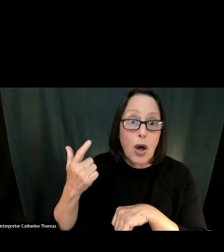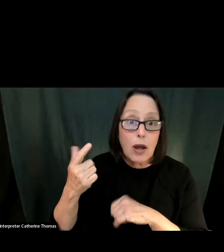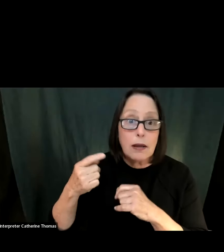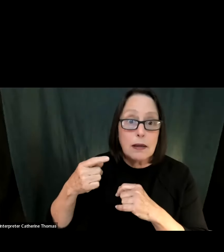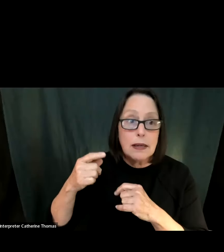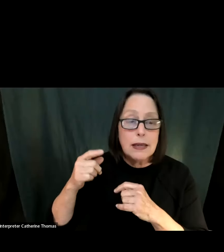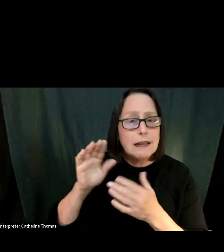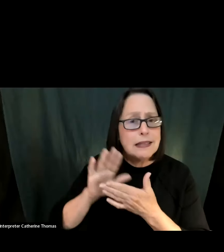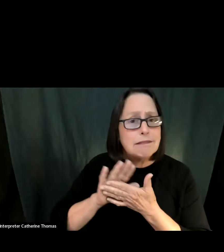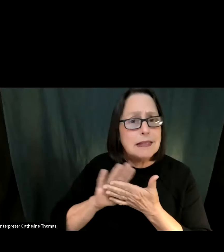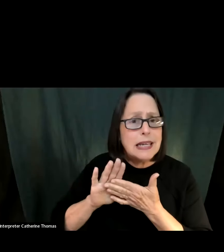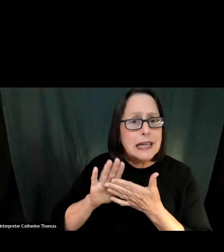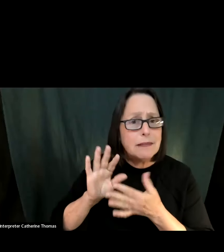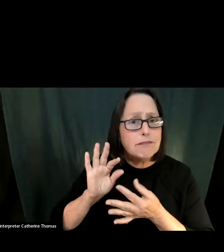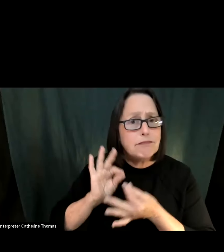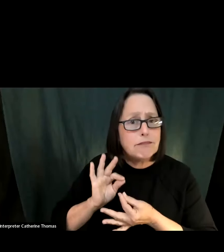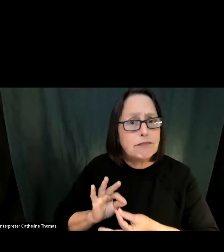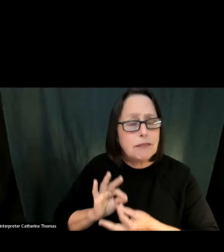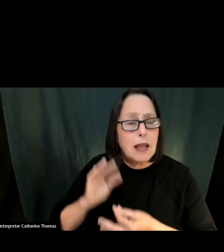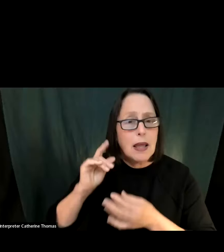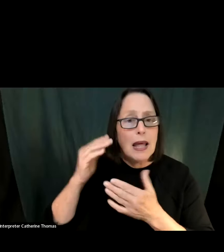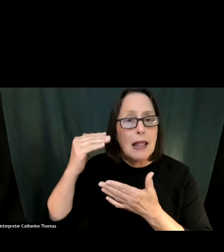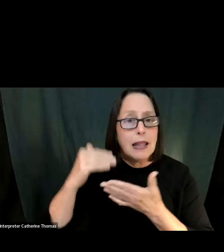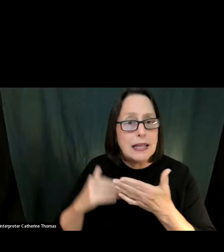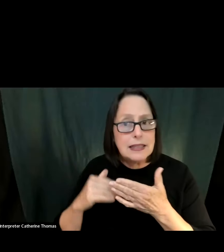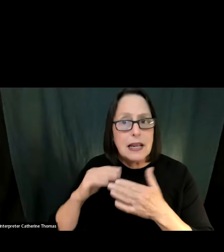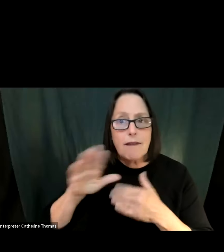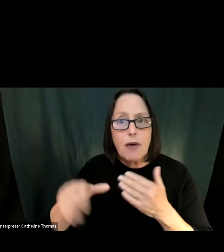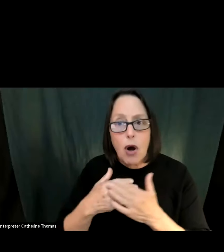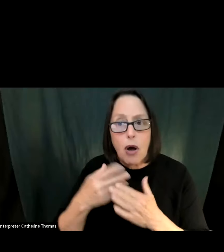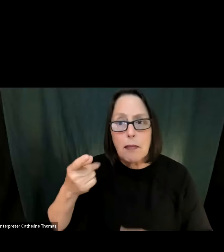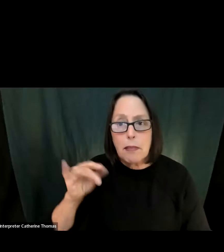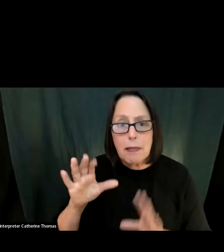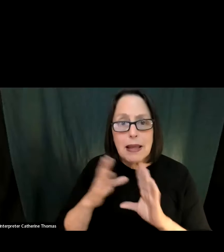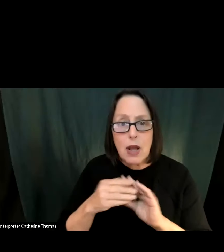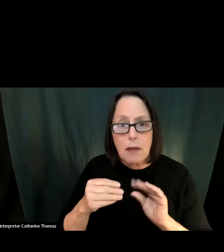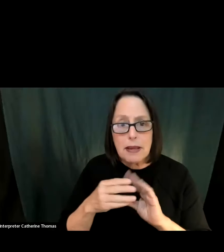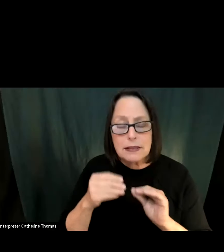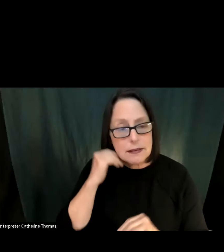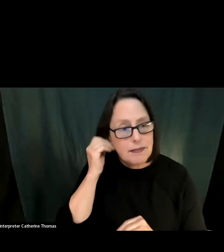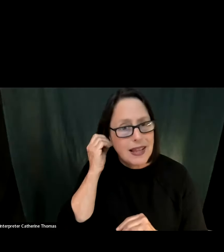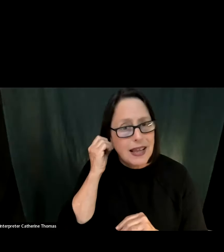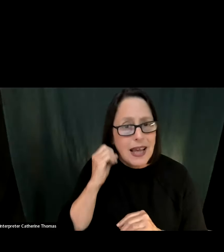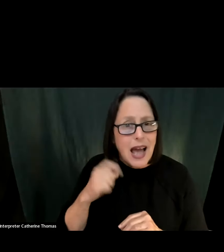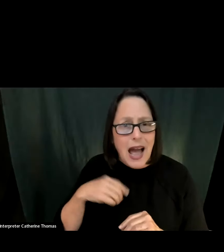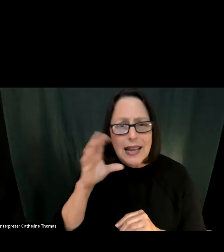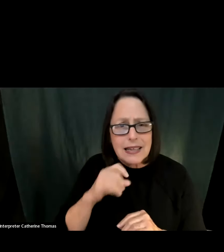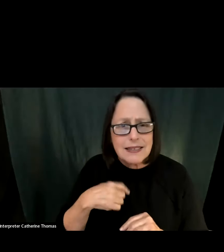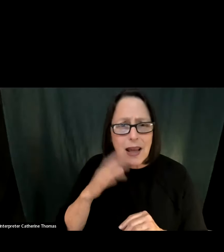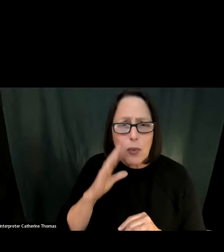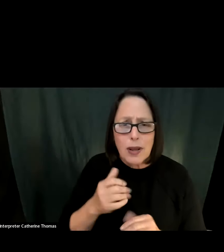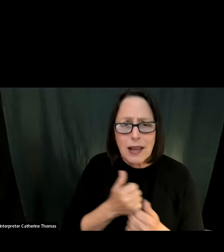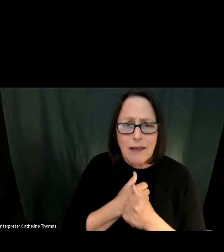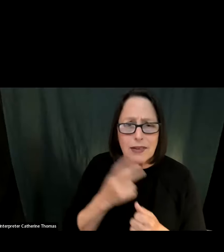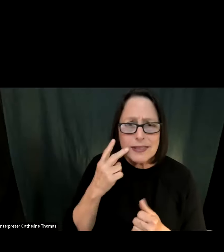neat and tidy listing of all the public comments. And I guess I would love to see some coding of